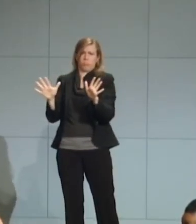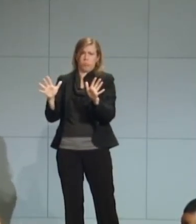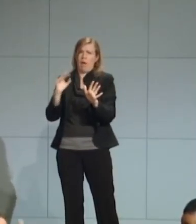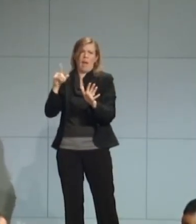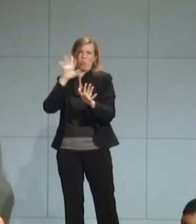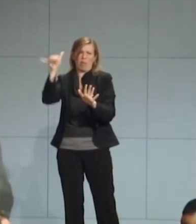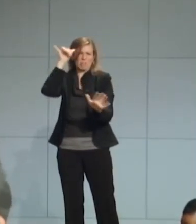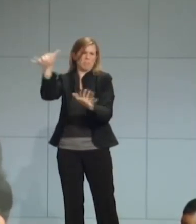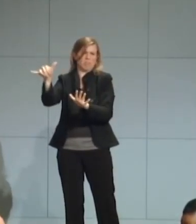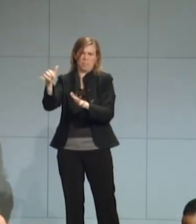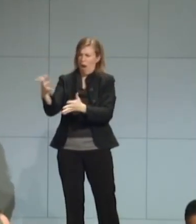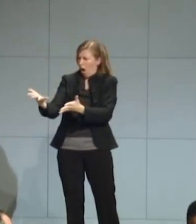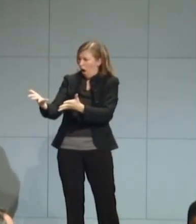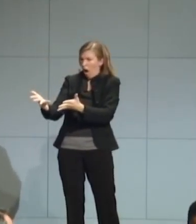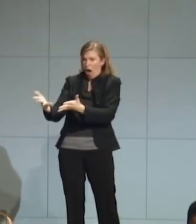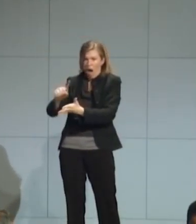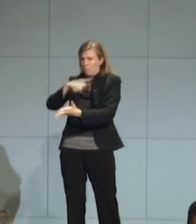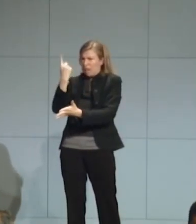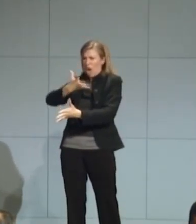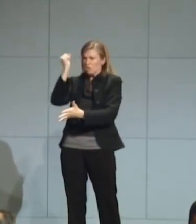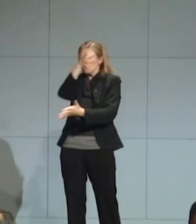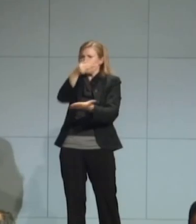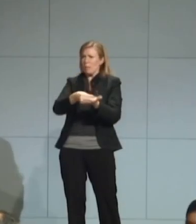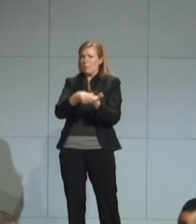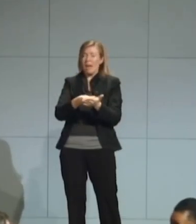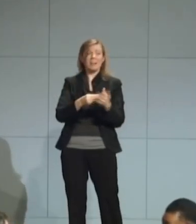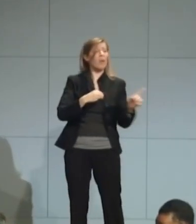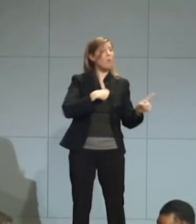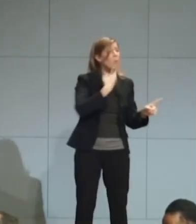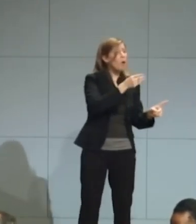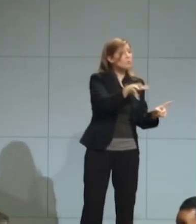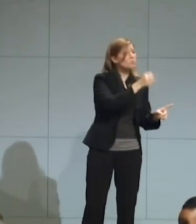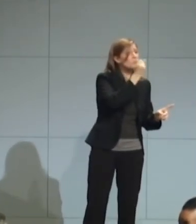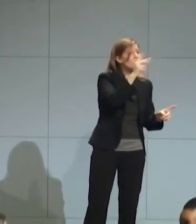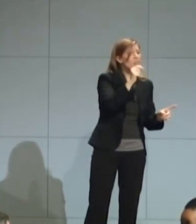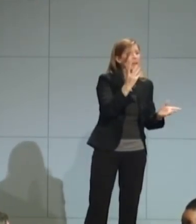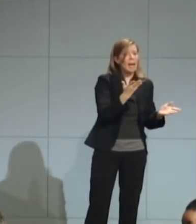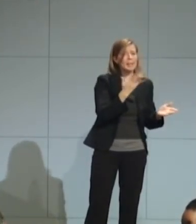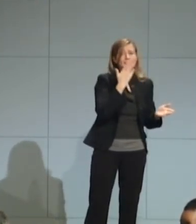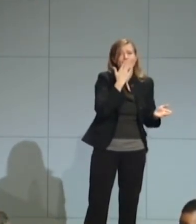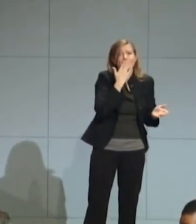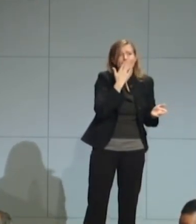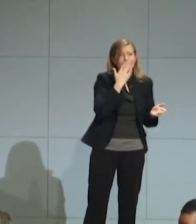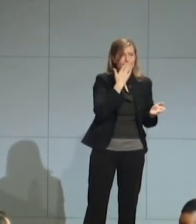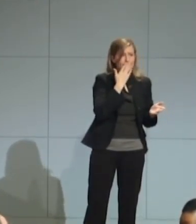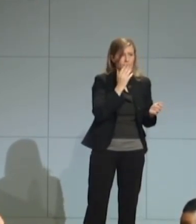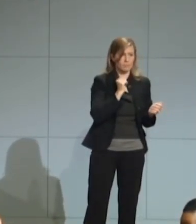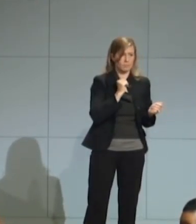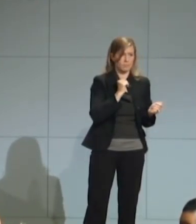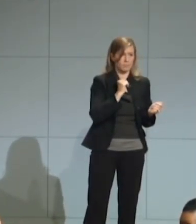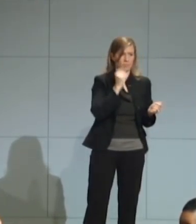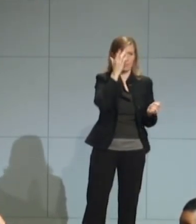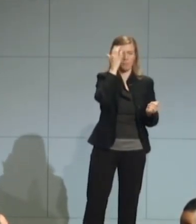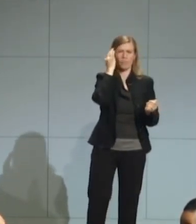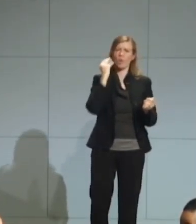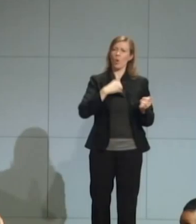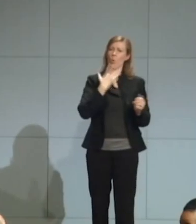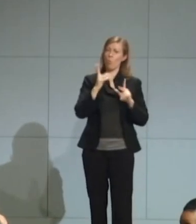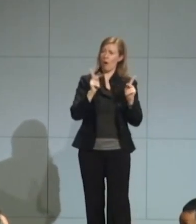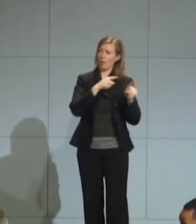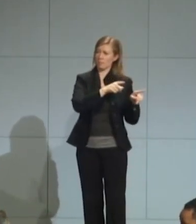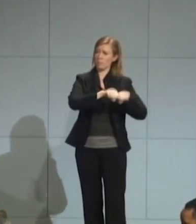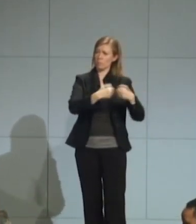cycled down through the generations, now that inequality gets even bigger, right? Because the thing about wealth and property